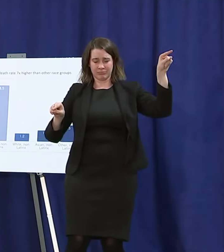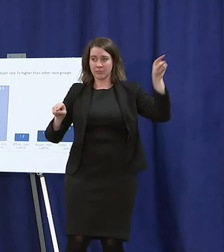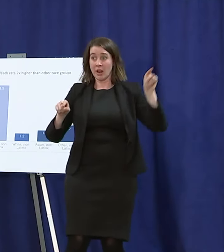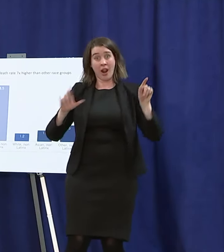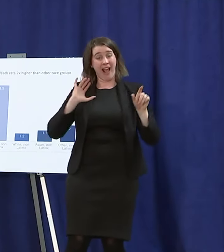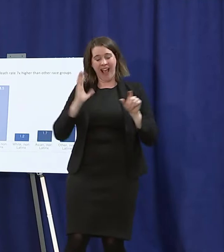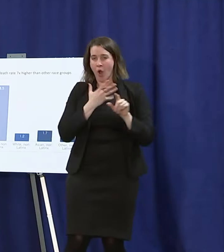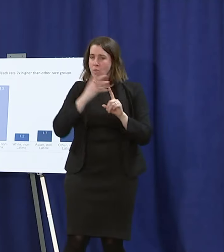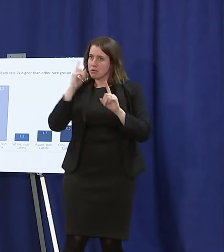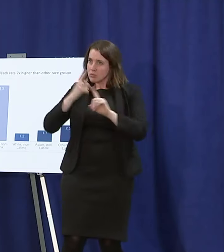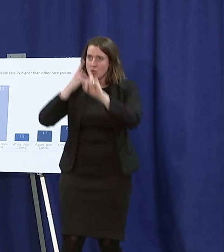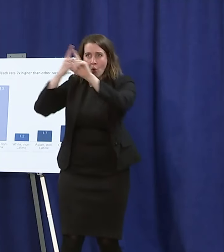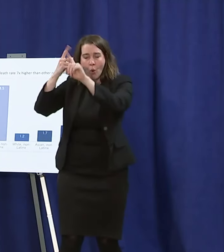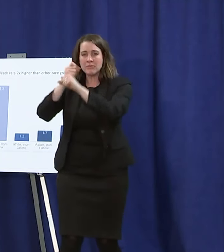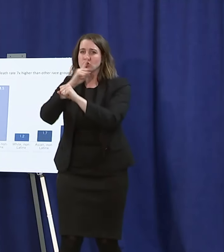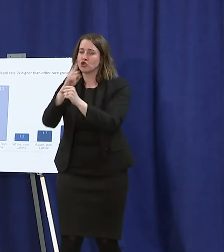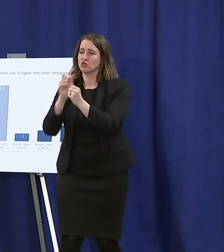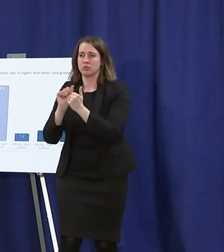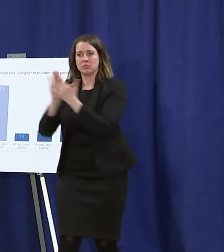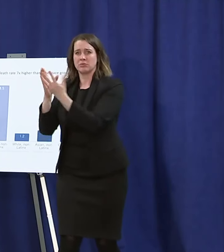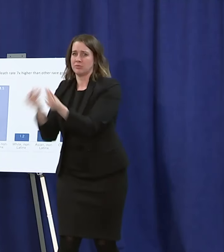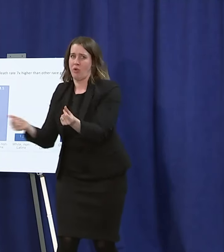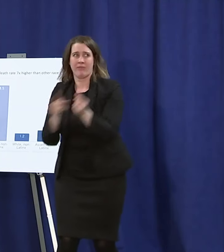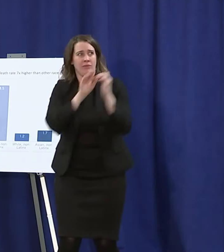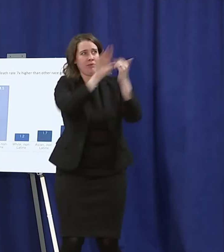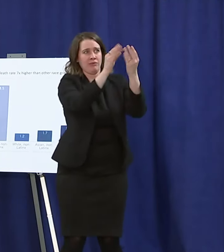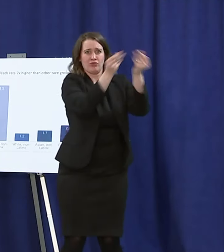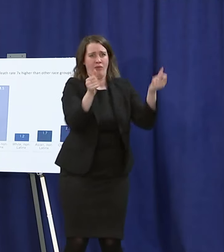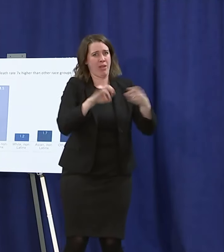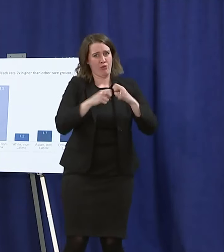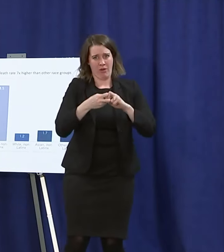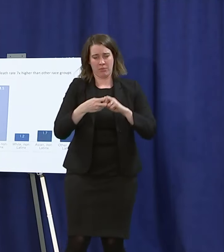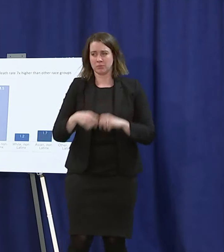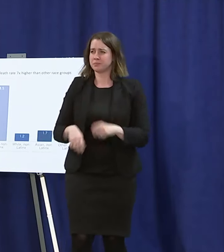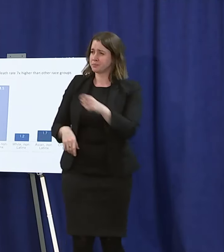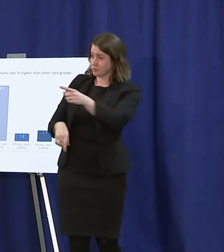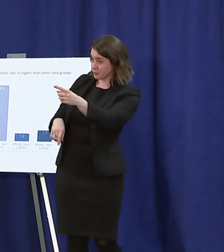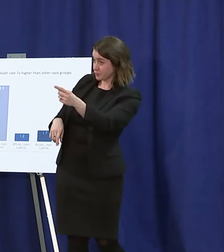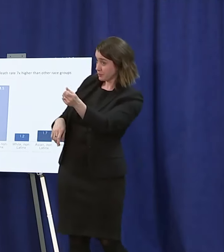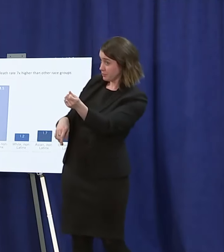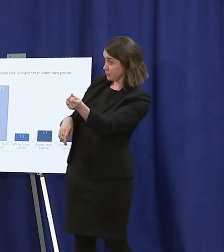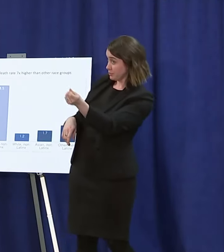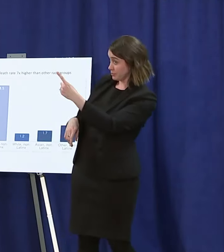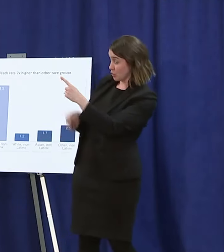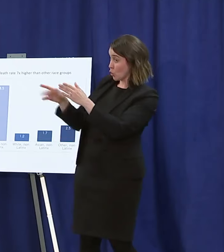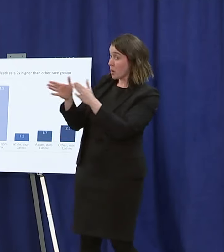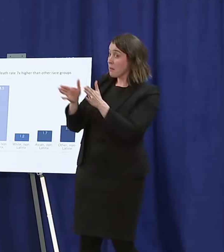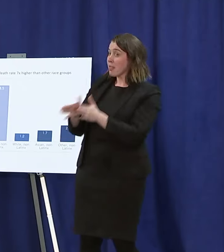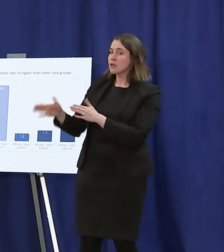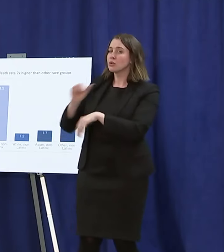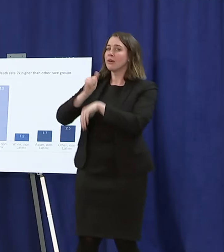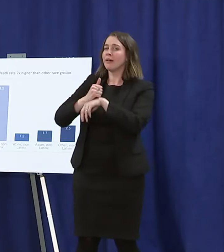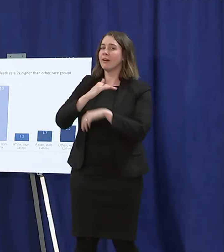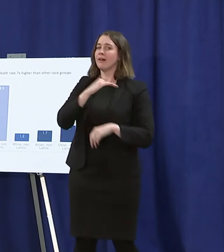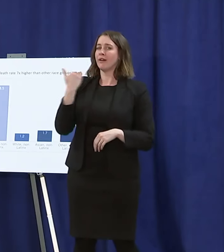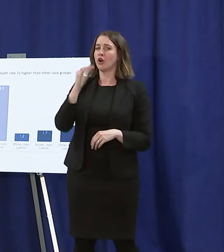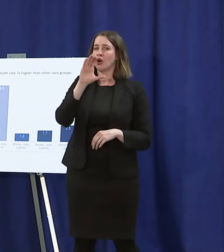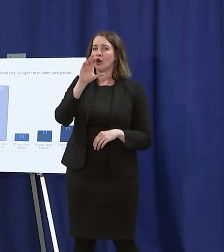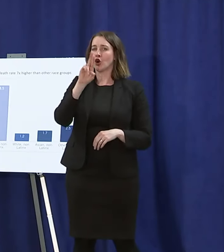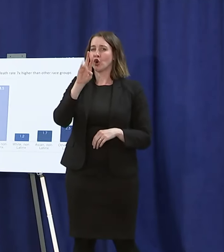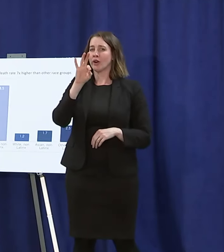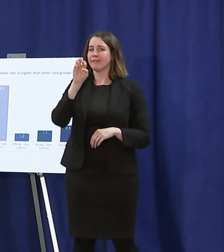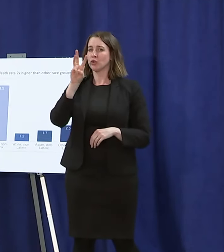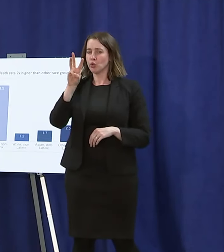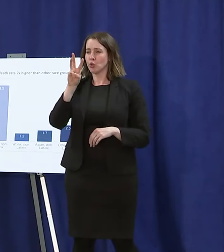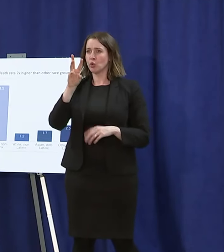resolve to make sure that we do something to address it immediately. Any plans for a curfew of either people and/or businesses? No,